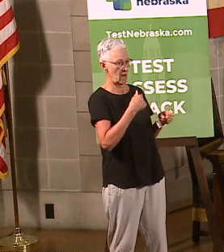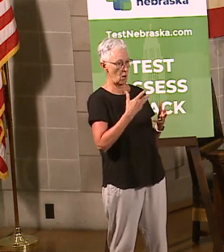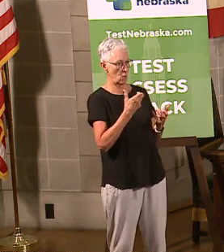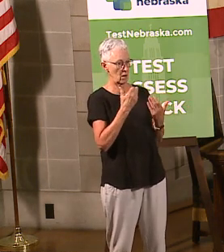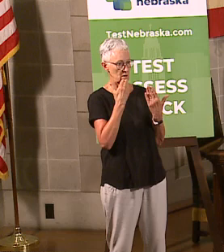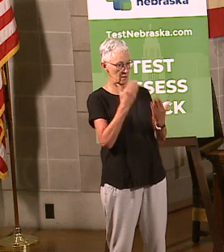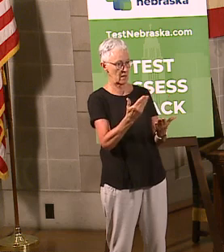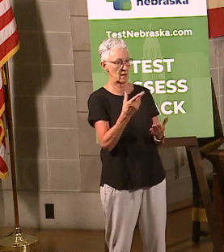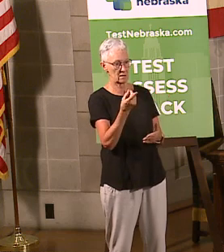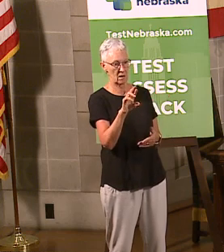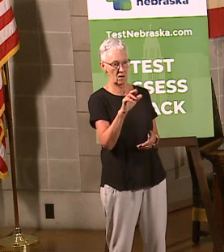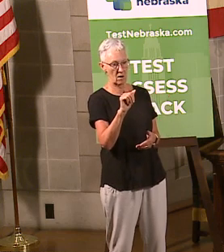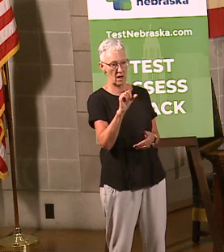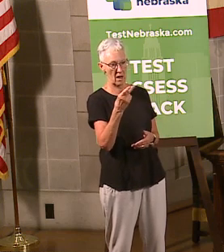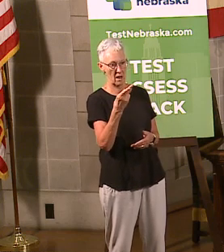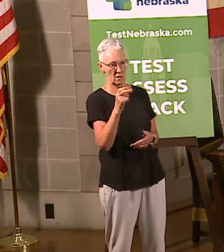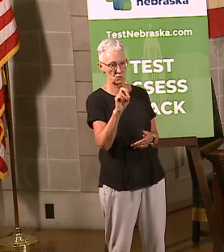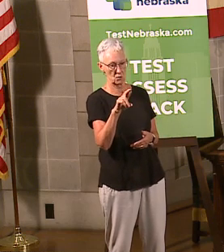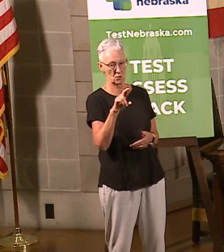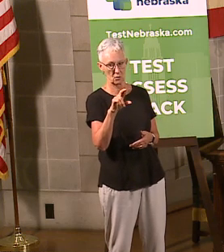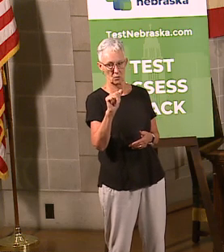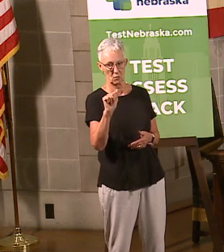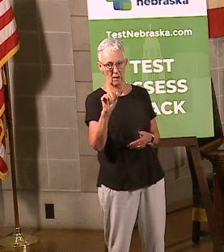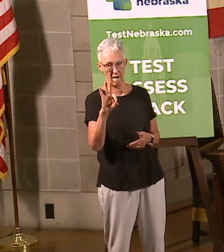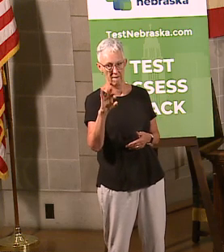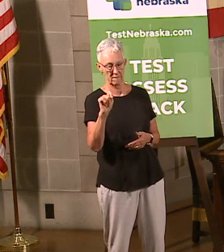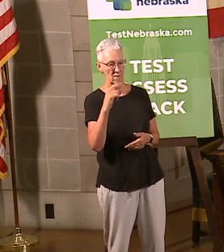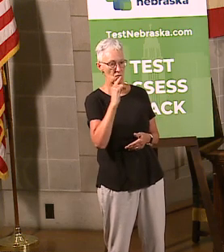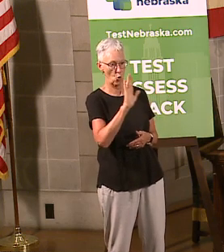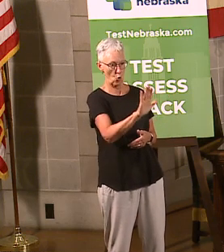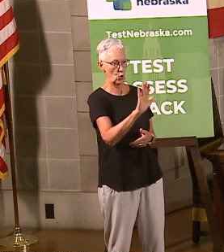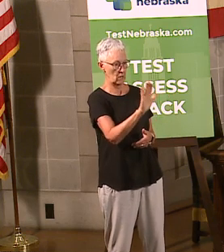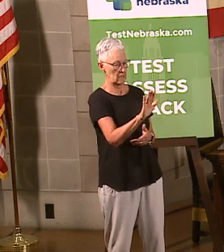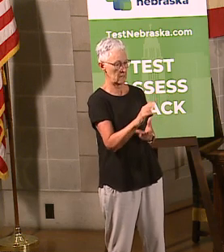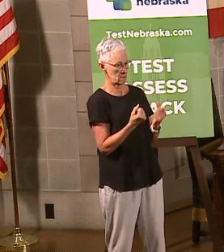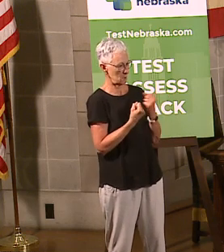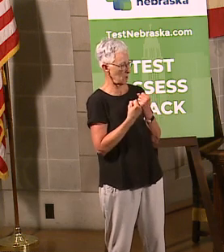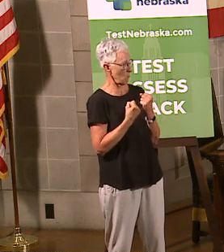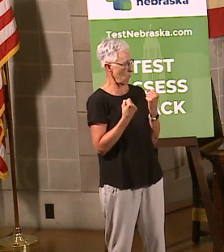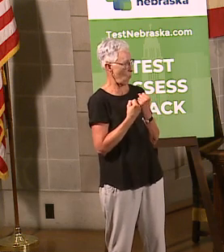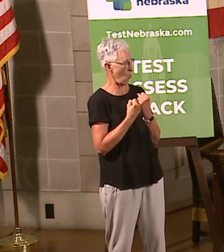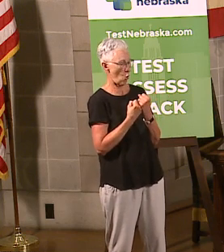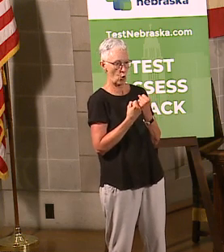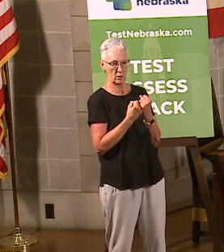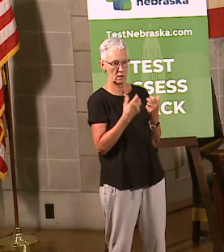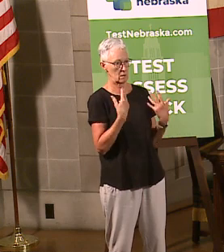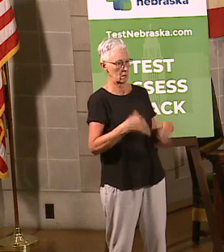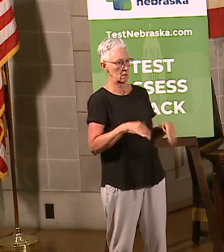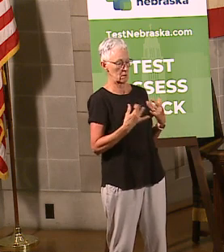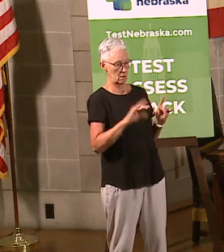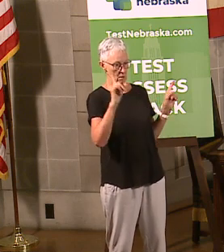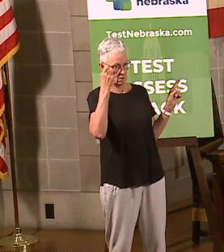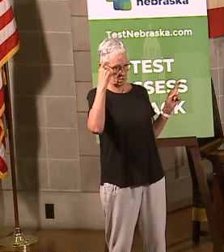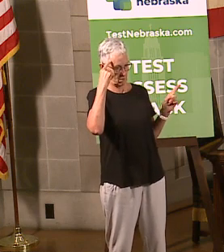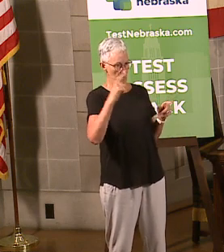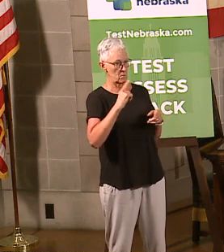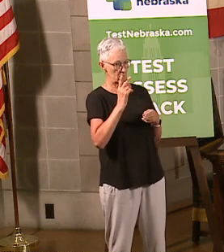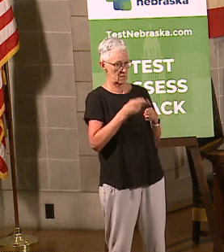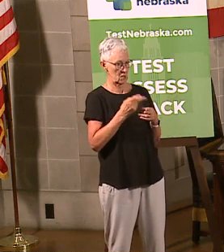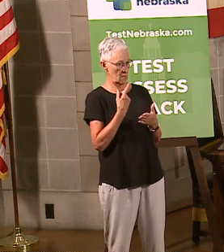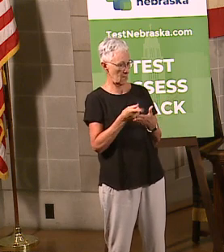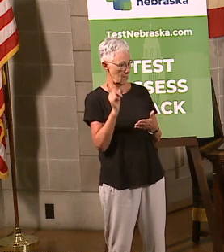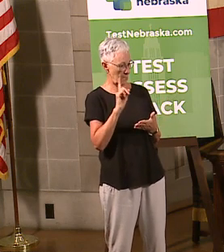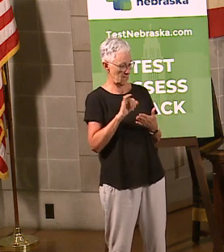in the audience today, for all his help. I don't know how we'd be as good as we are, as well as we're doing. The governor mentioned last week